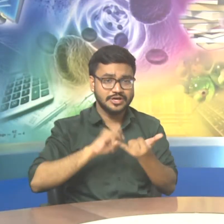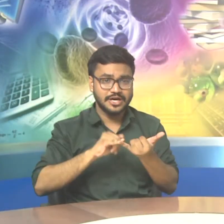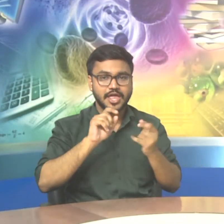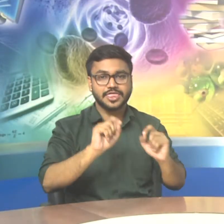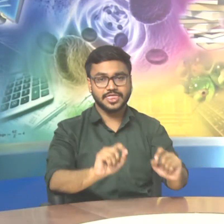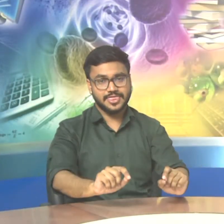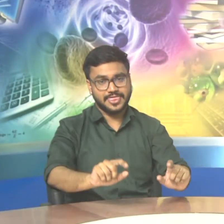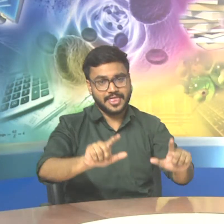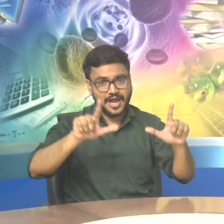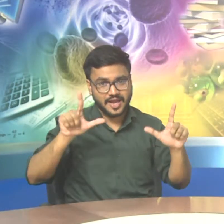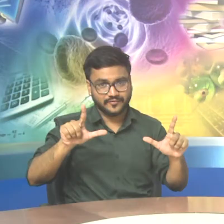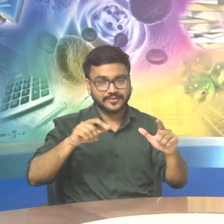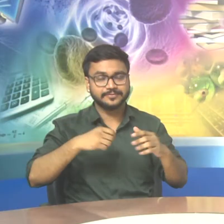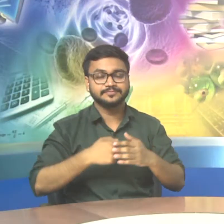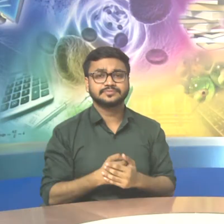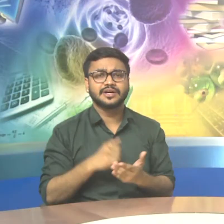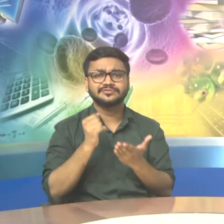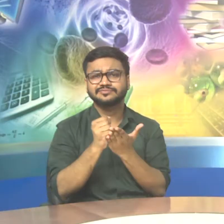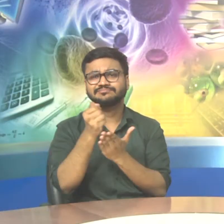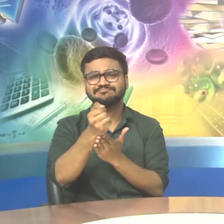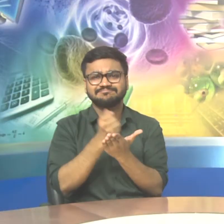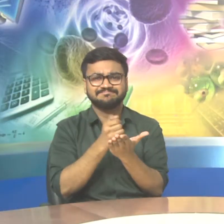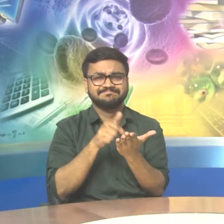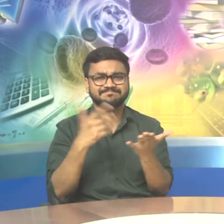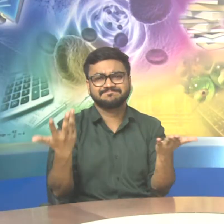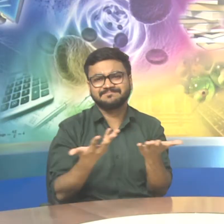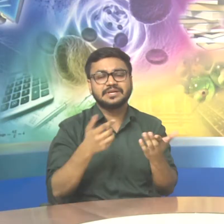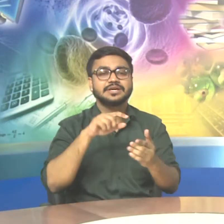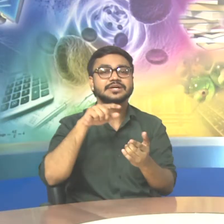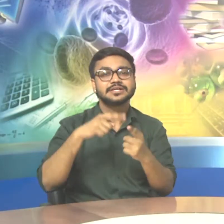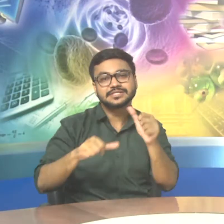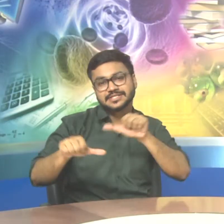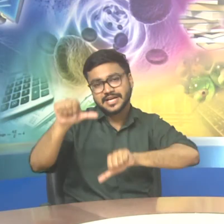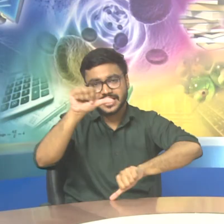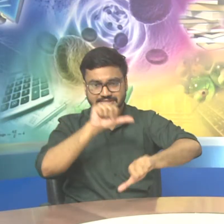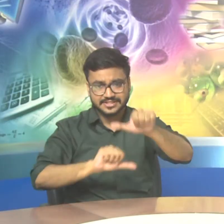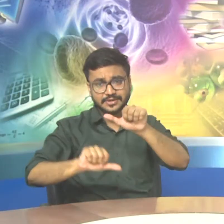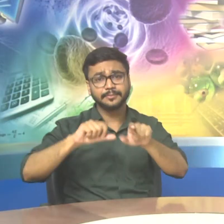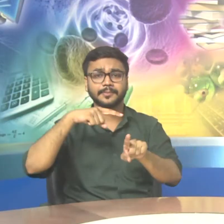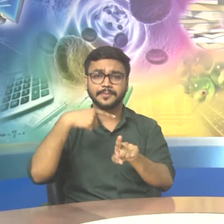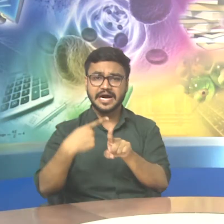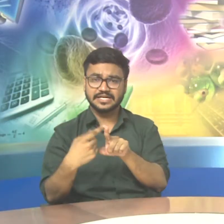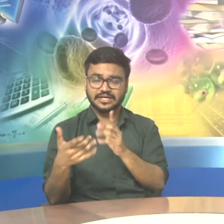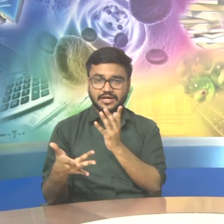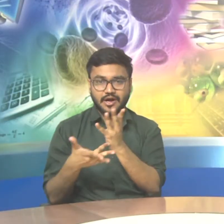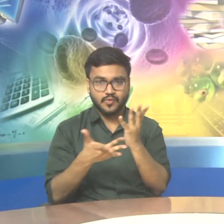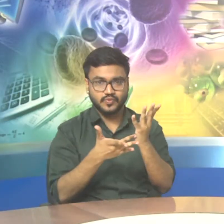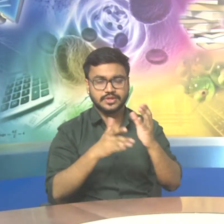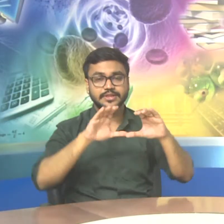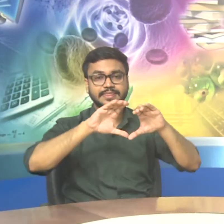Welcome to NIOS live classes. Subject Science and